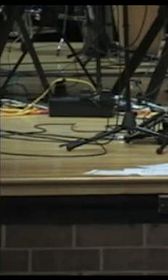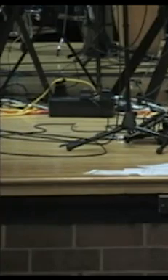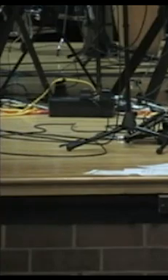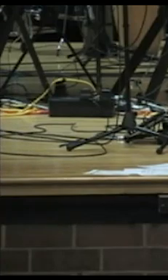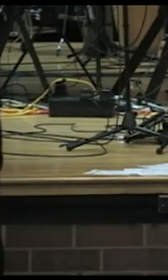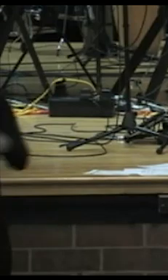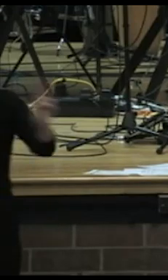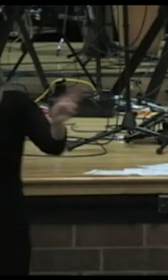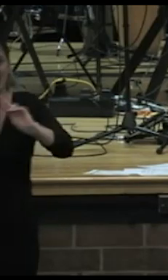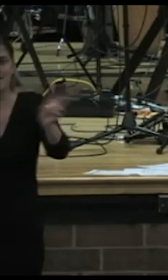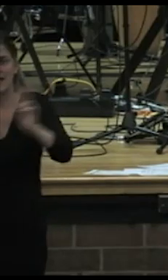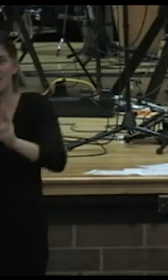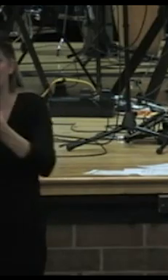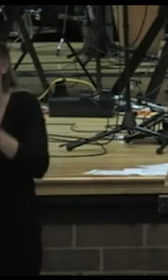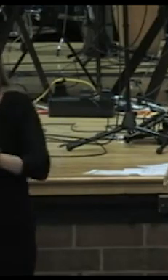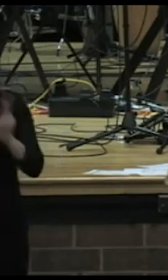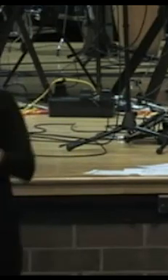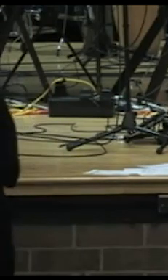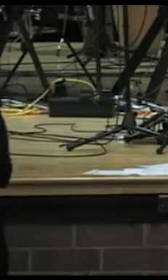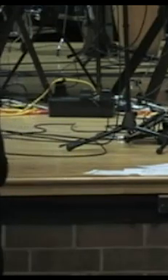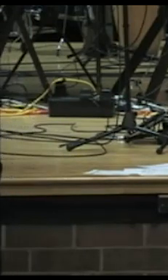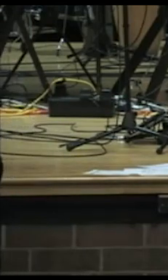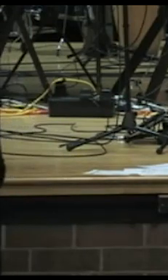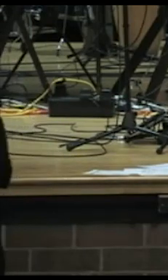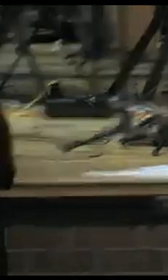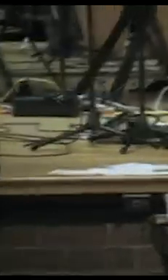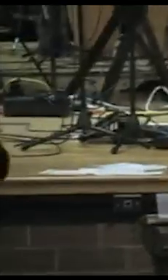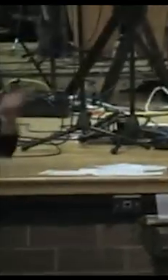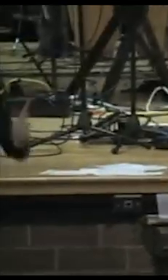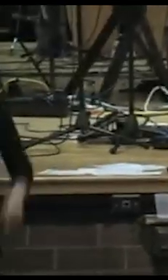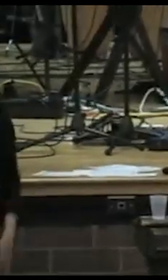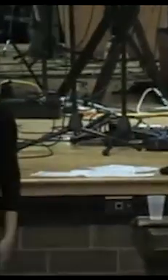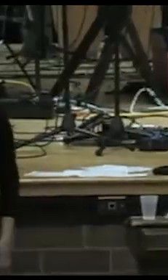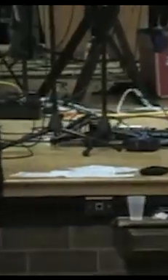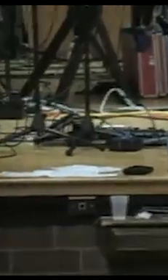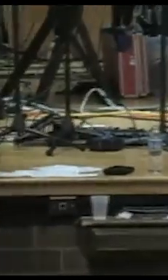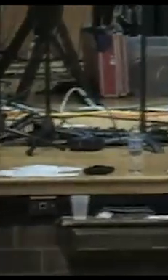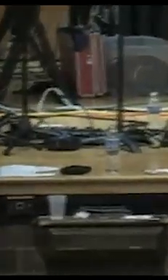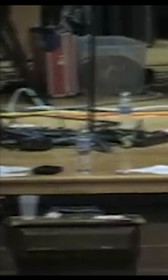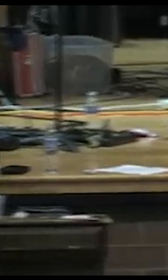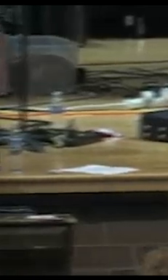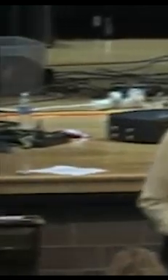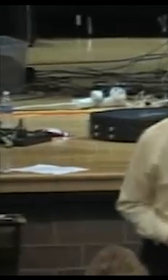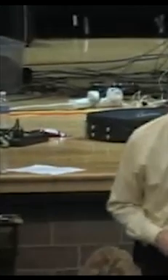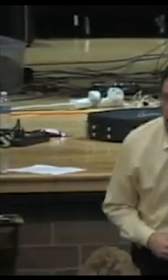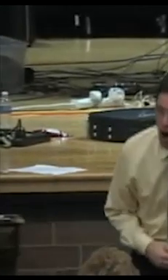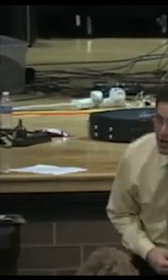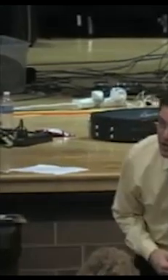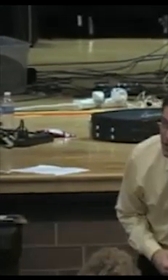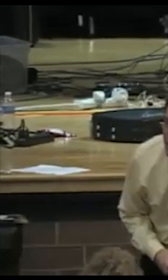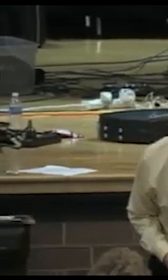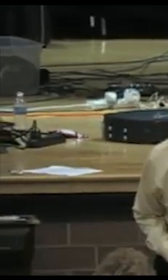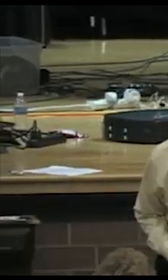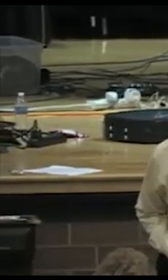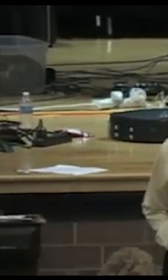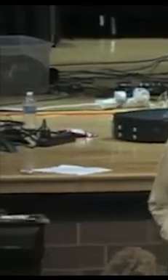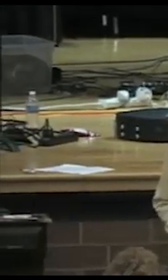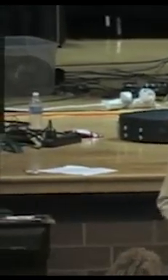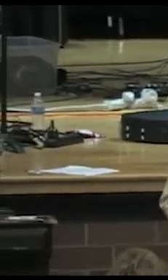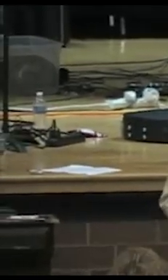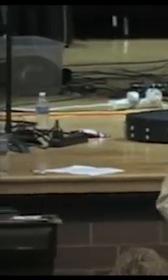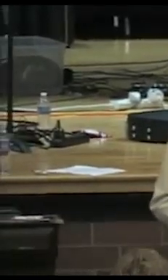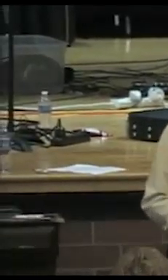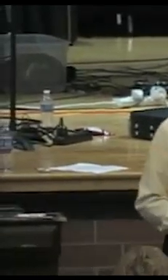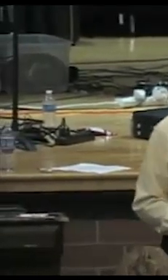sights on you and talk about you. Now, how many people know that there is a whole slew of marriages that are falling apart?